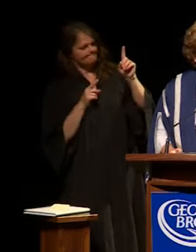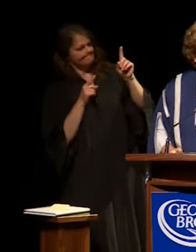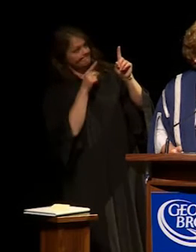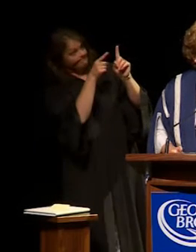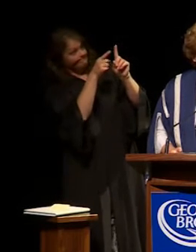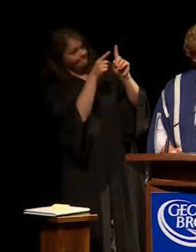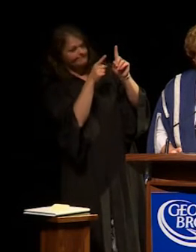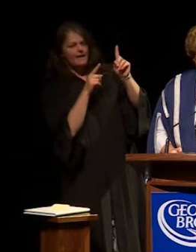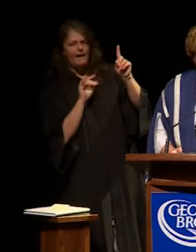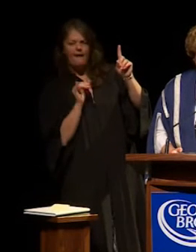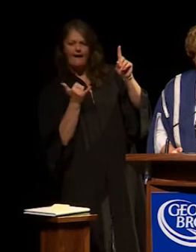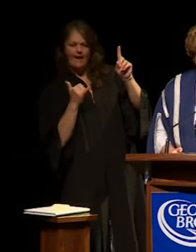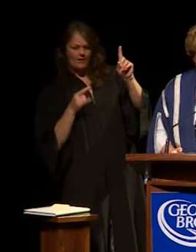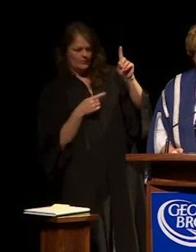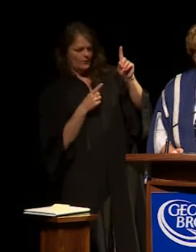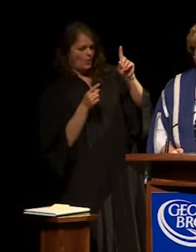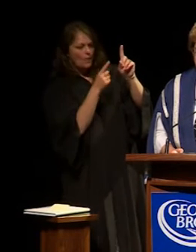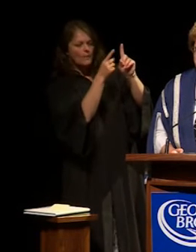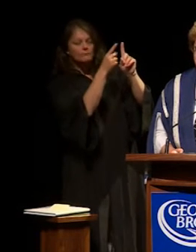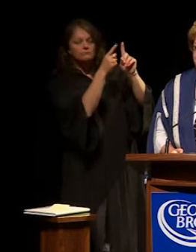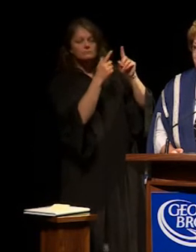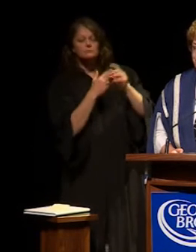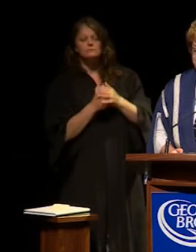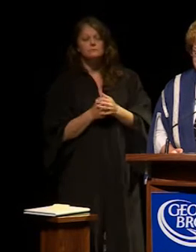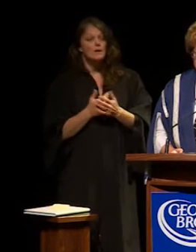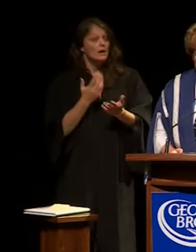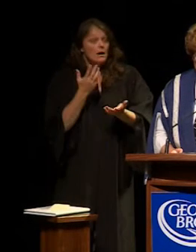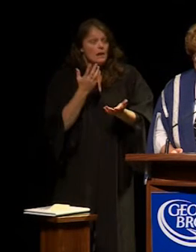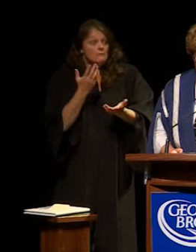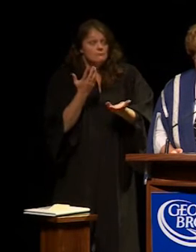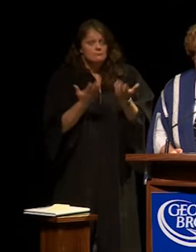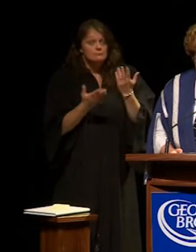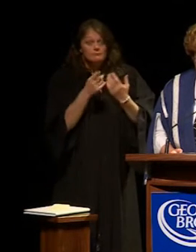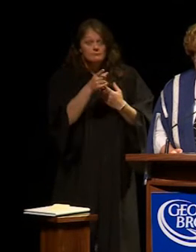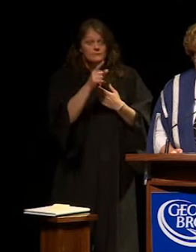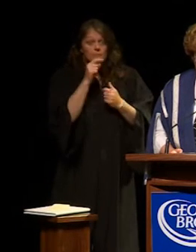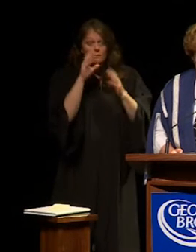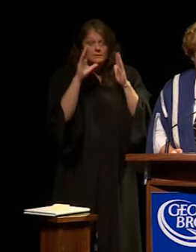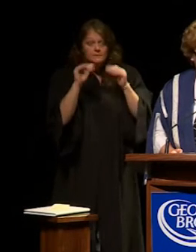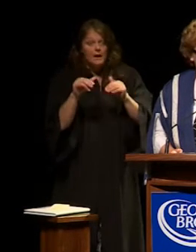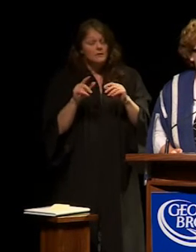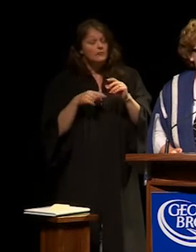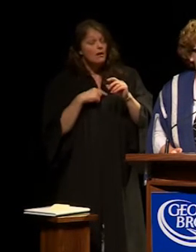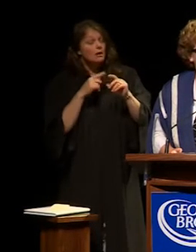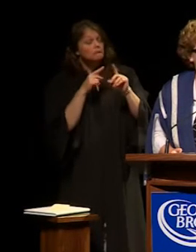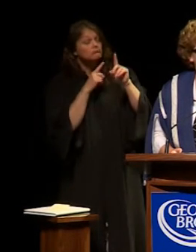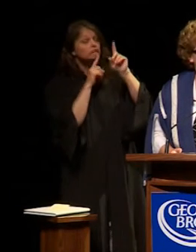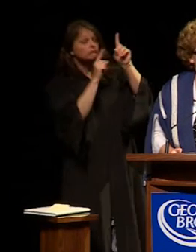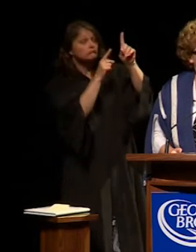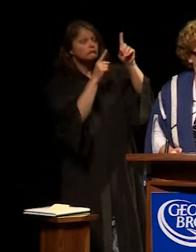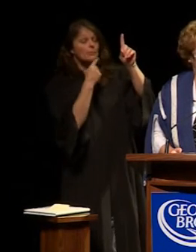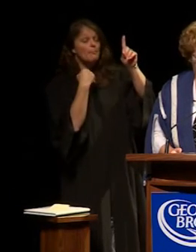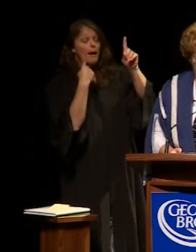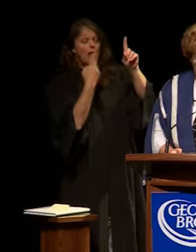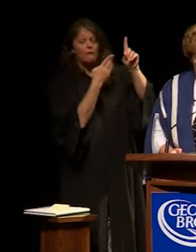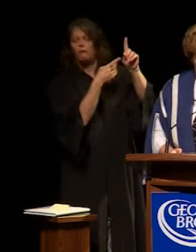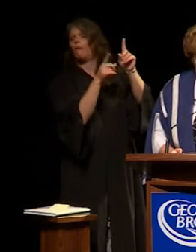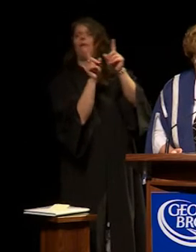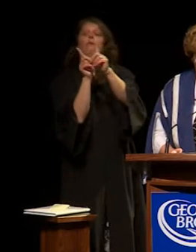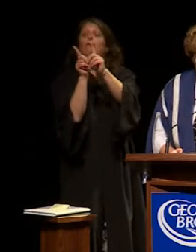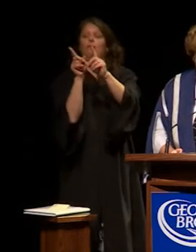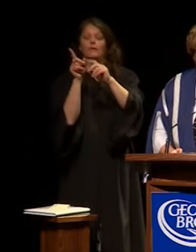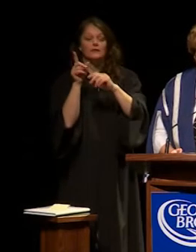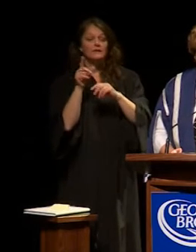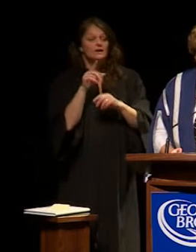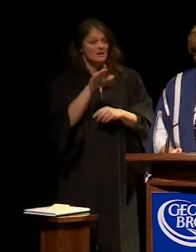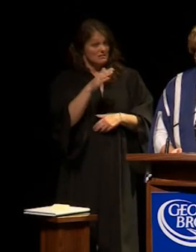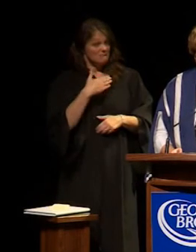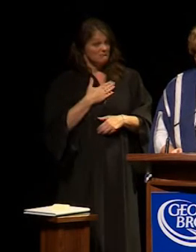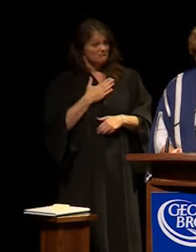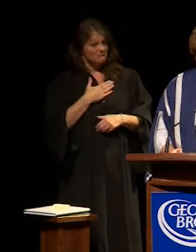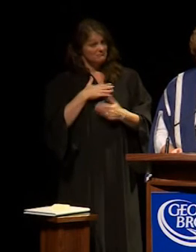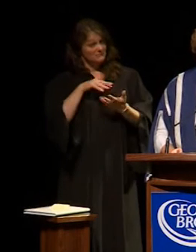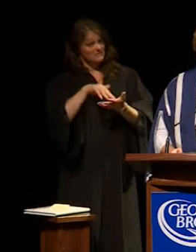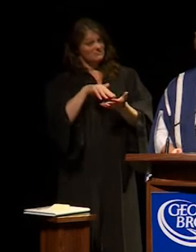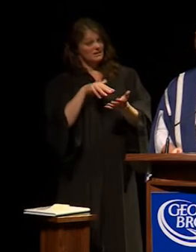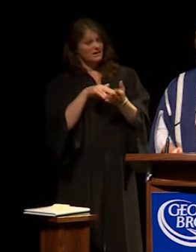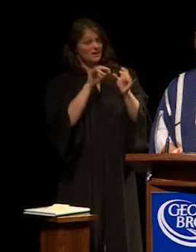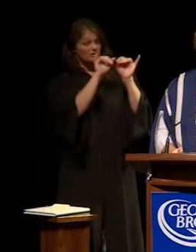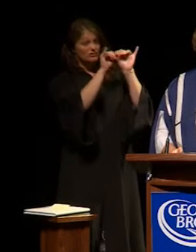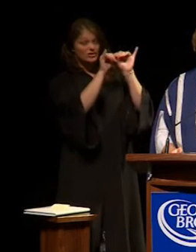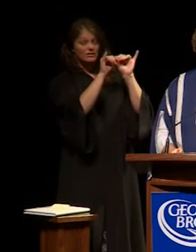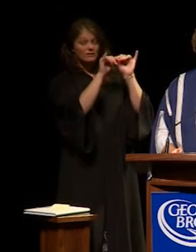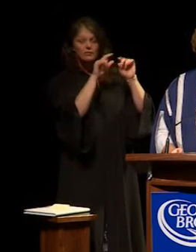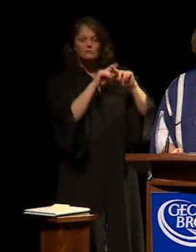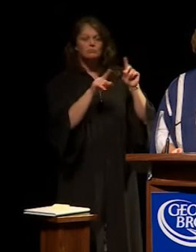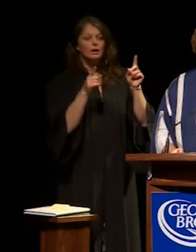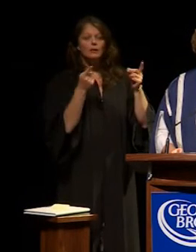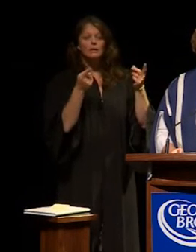You might find that you're being pulled in a direction that you didn't expect. I started my own career in engineering, but I found my passion